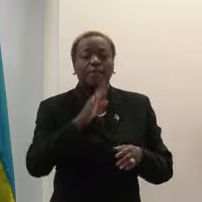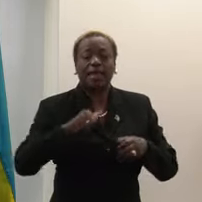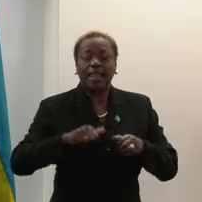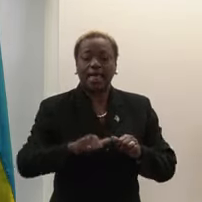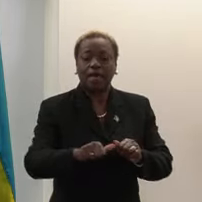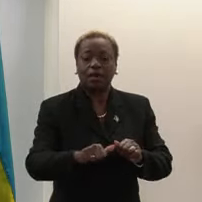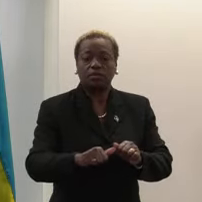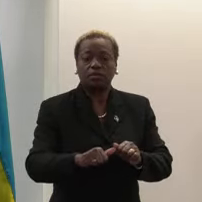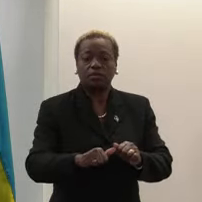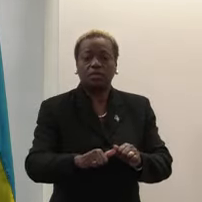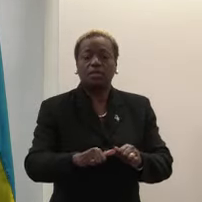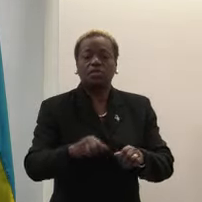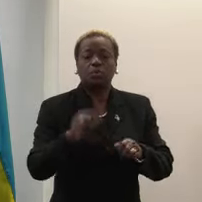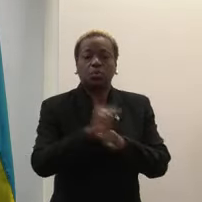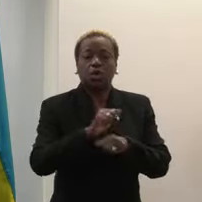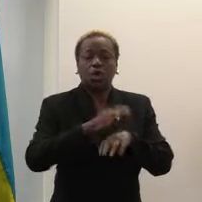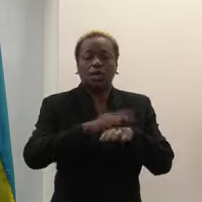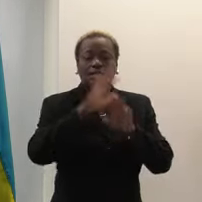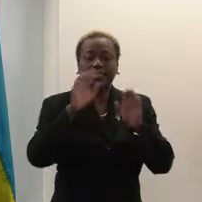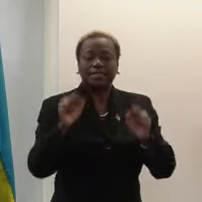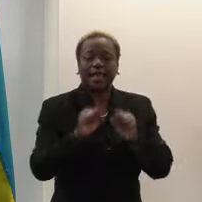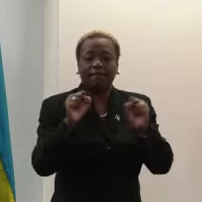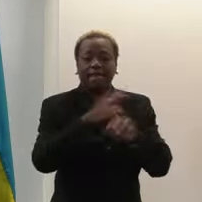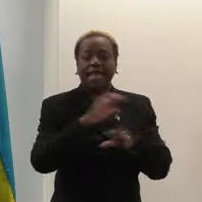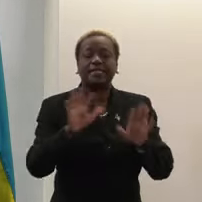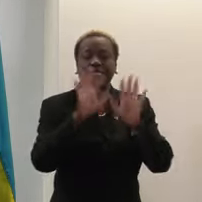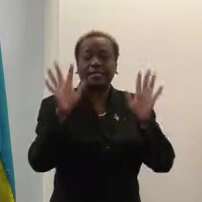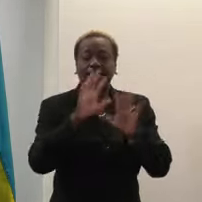to operate on Saturday and Sunday only.